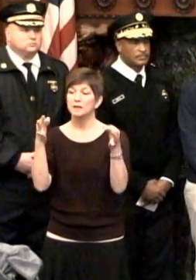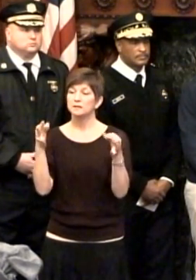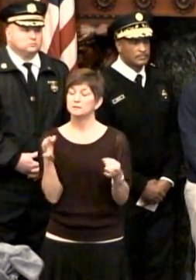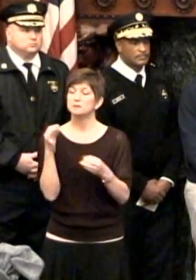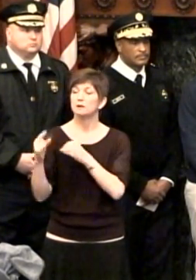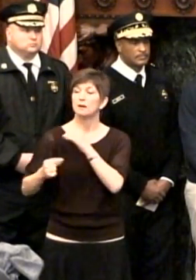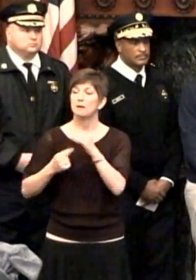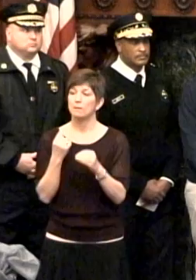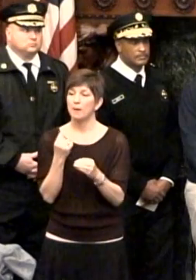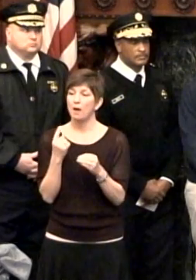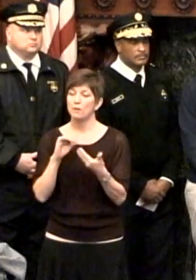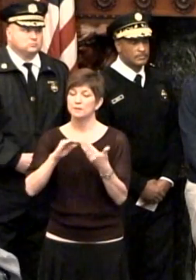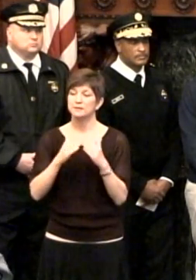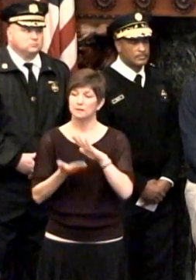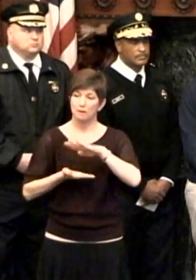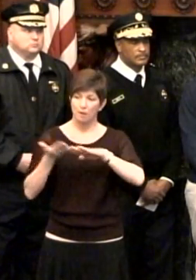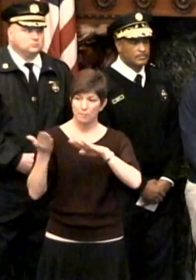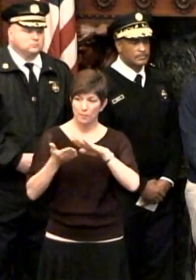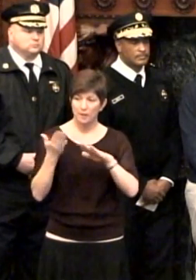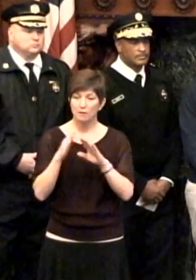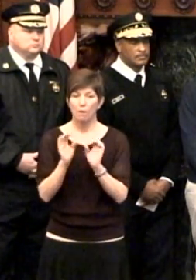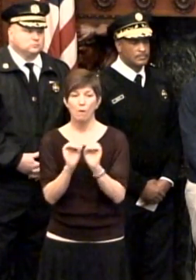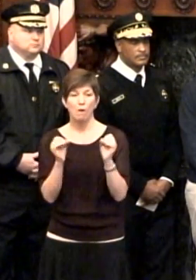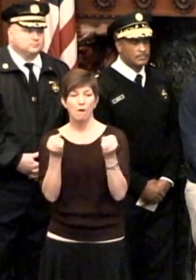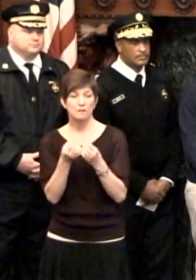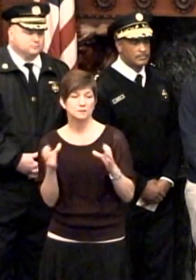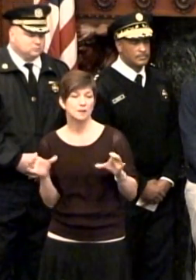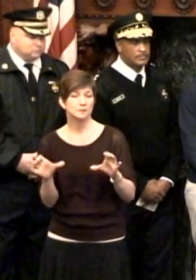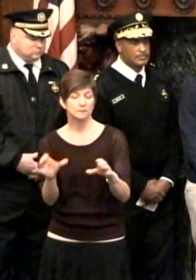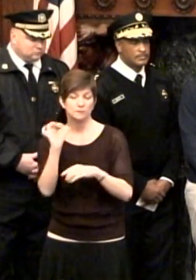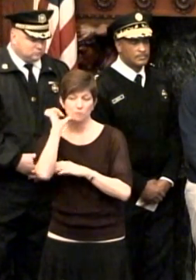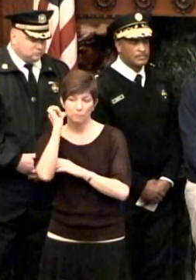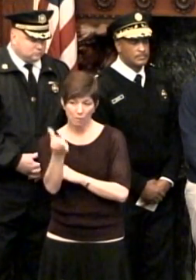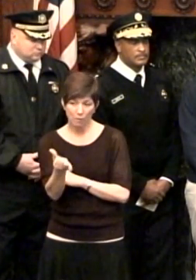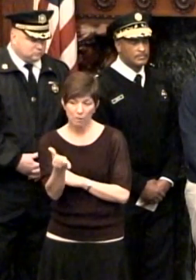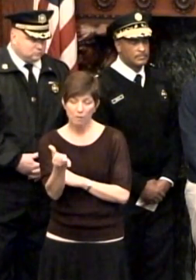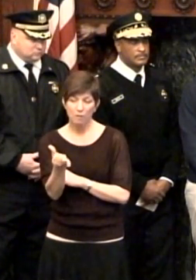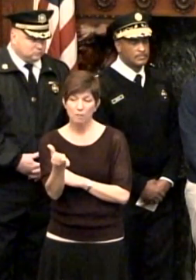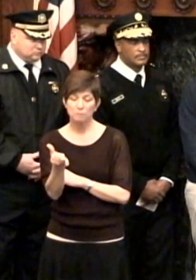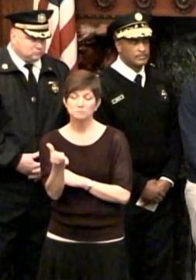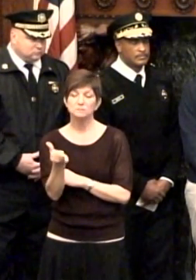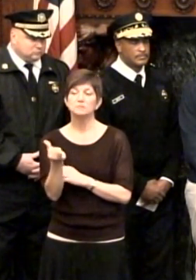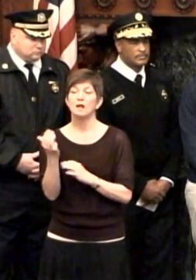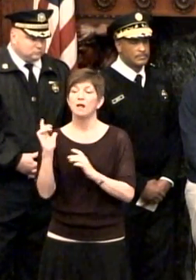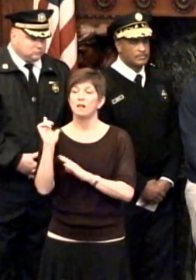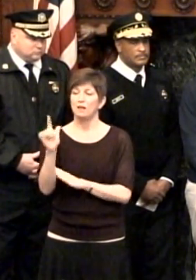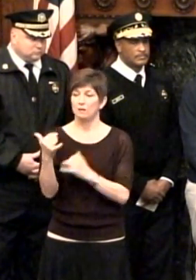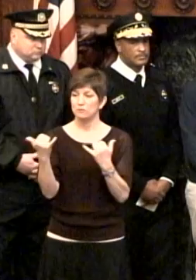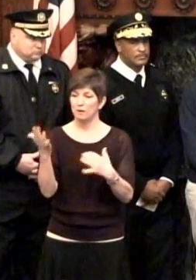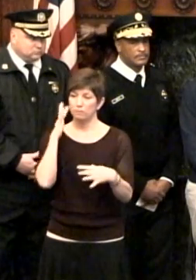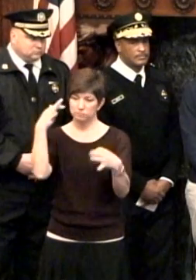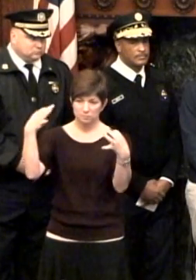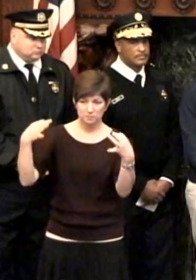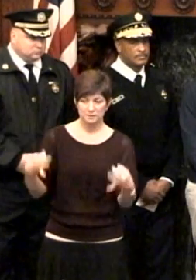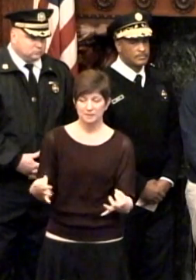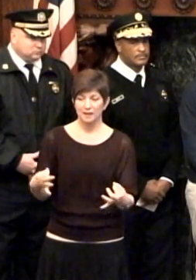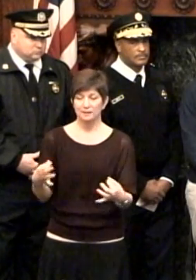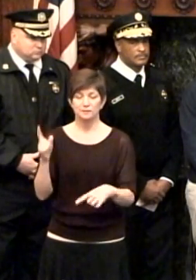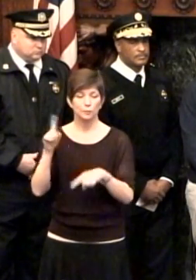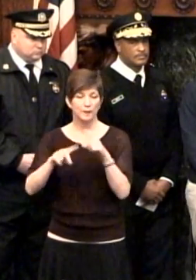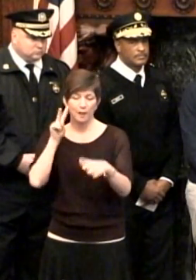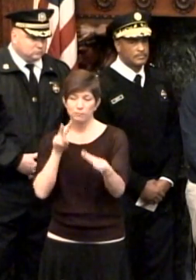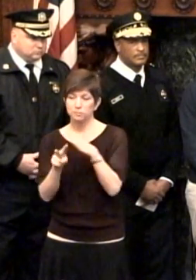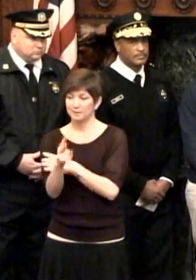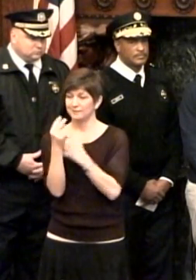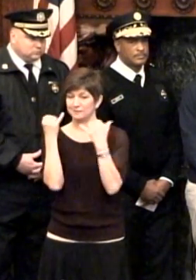regard to city operations and office activities tomorrow will be made later today. It is impossible to predict